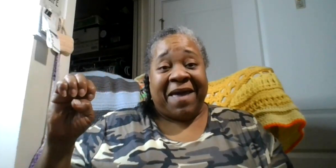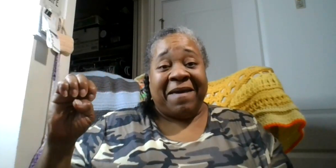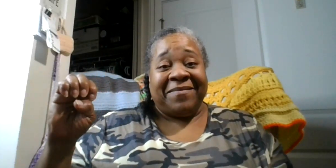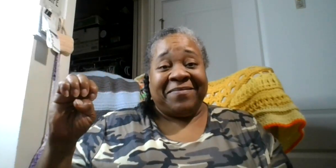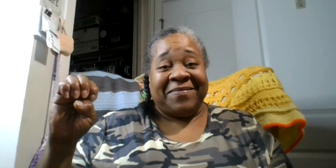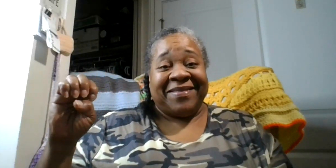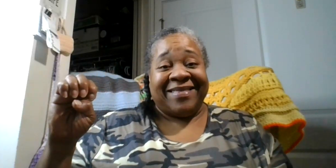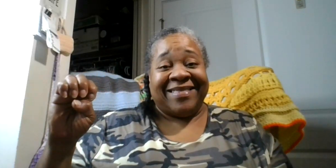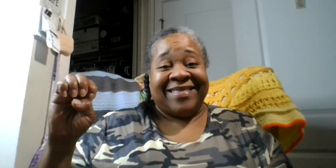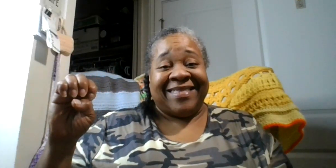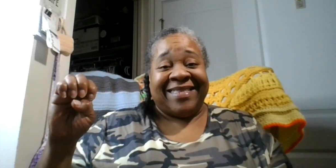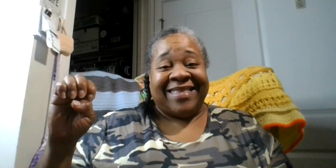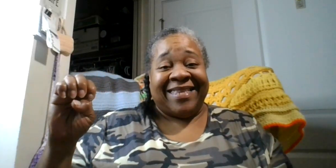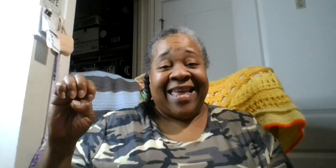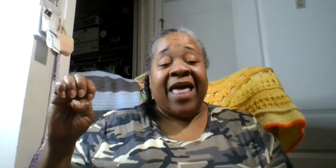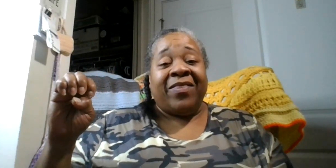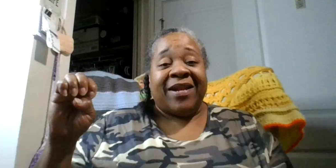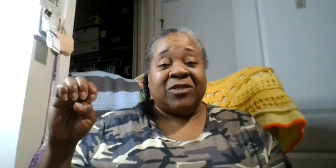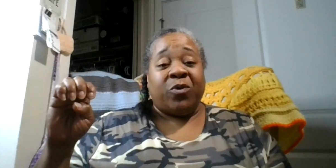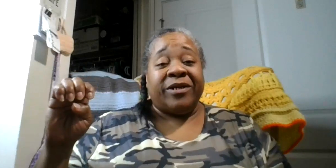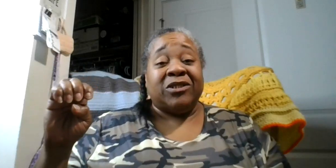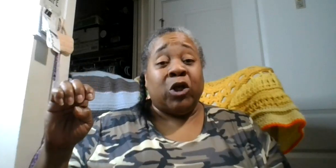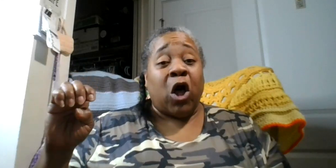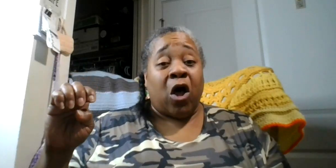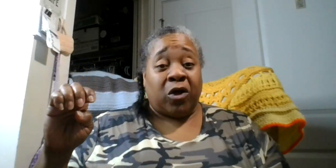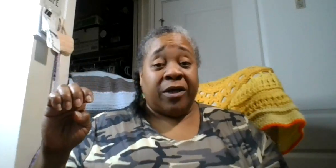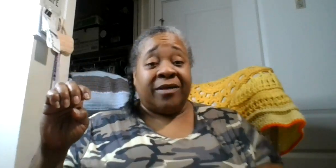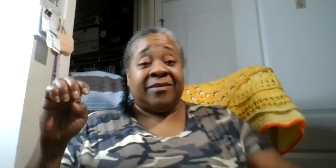Okay? The next word is long.